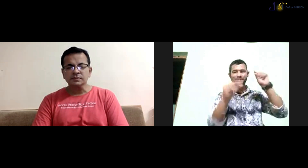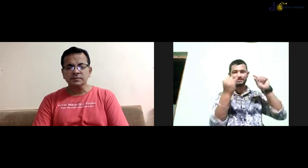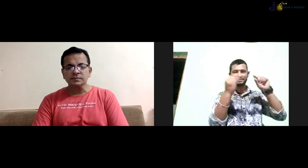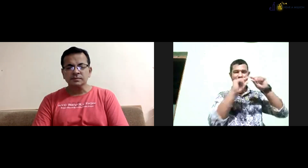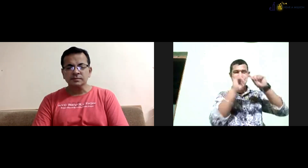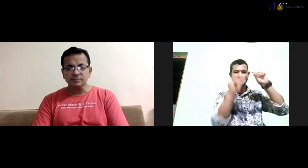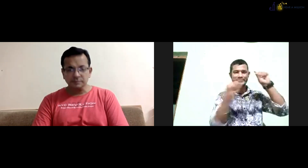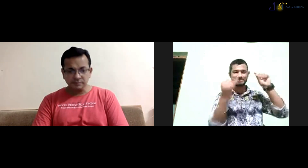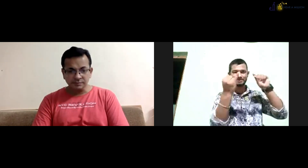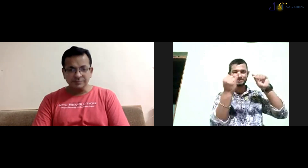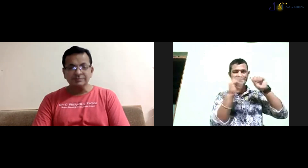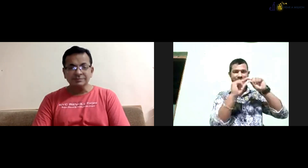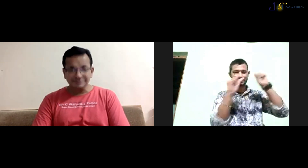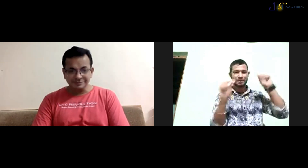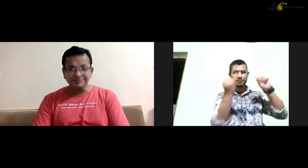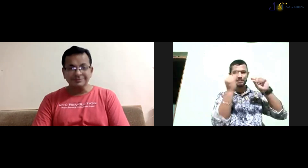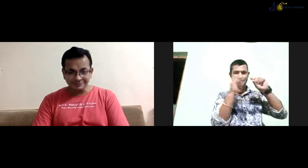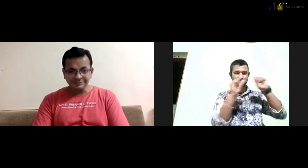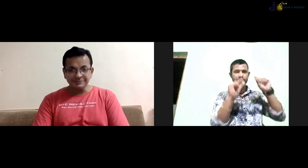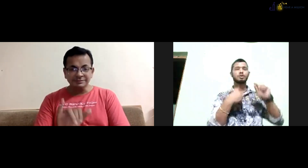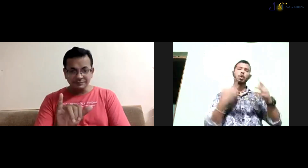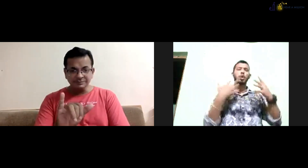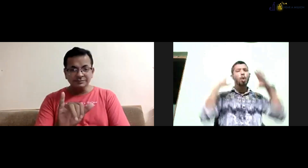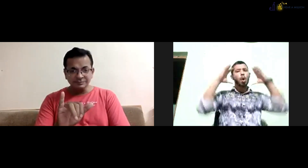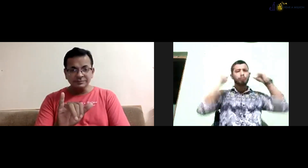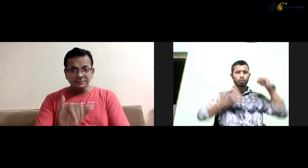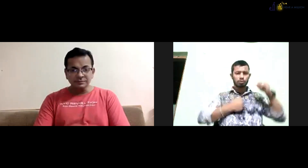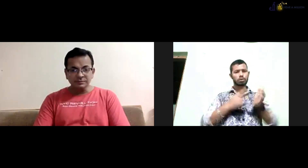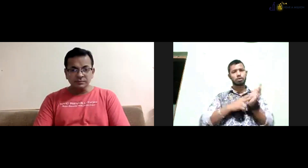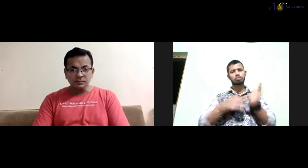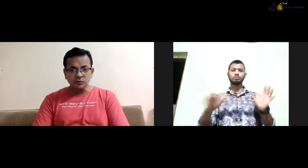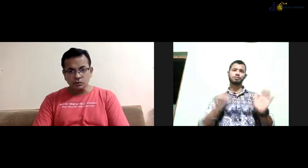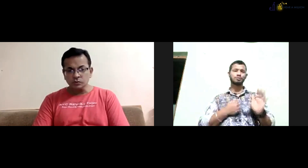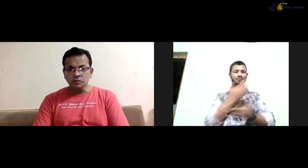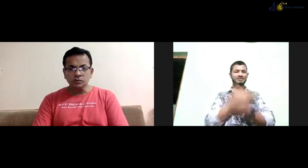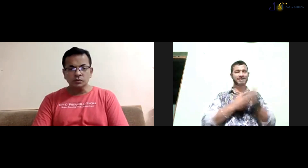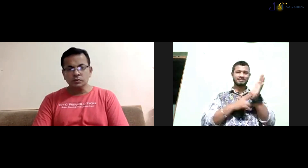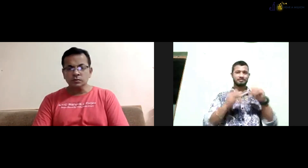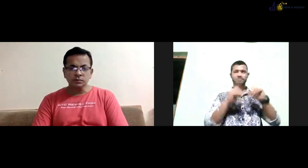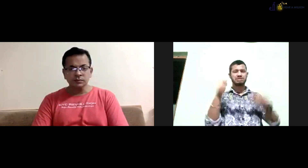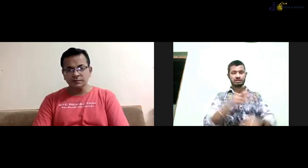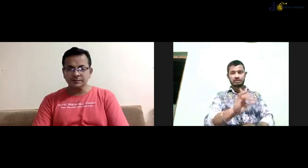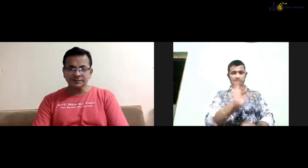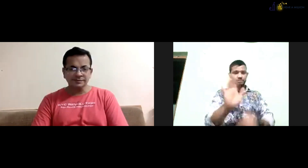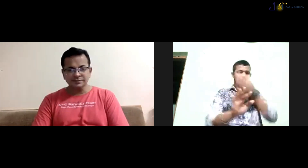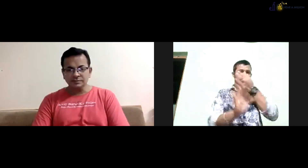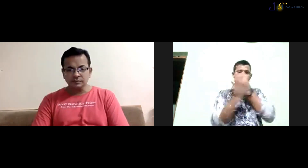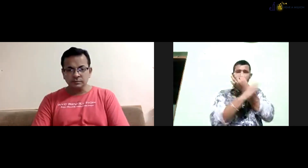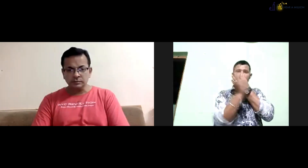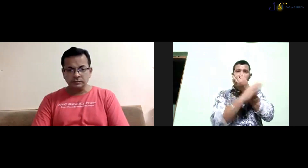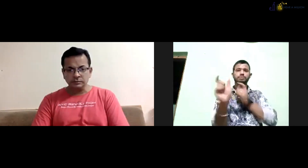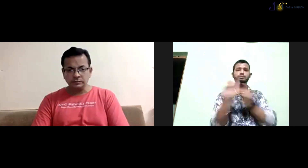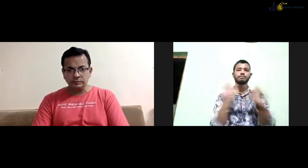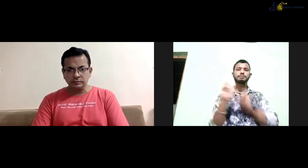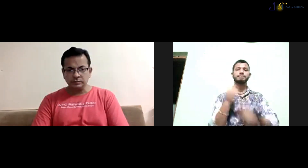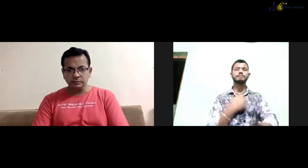wasn't happy. So with my private parts, so I was thinking that that's the normal